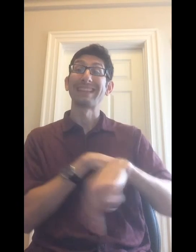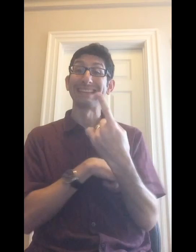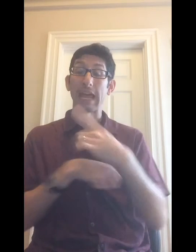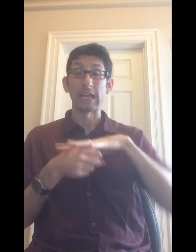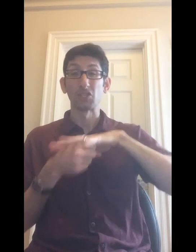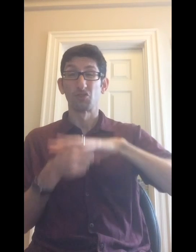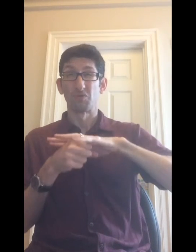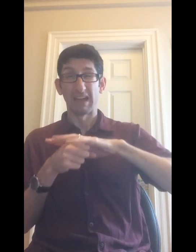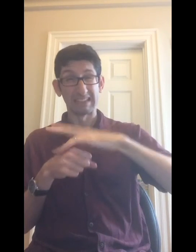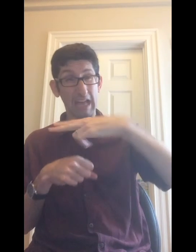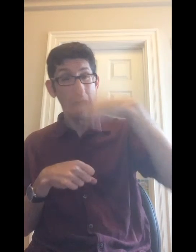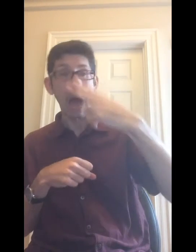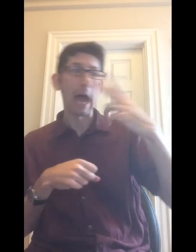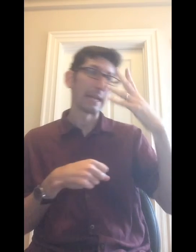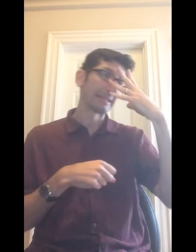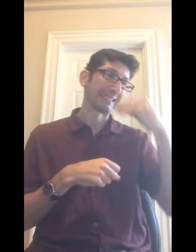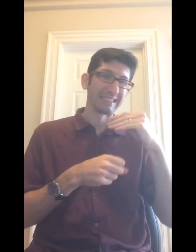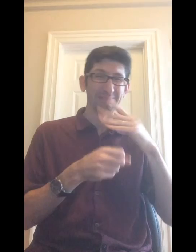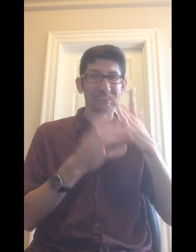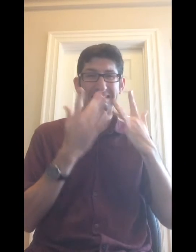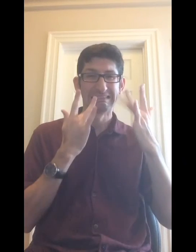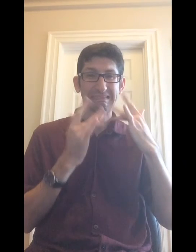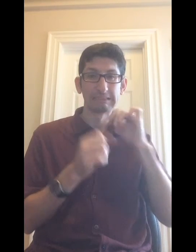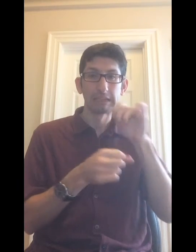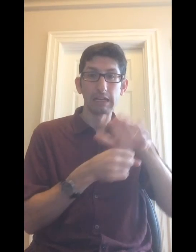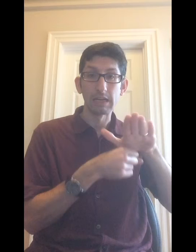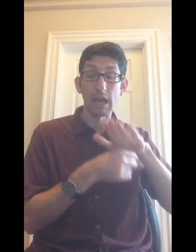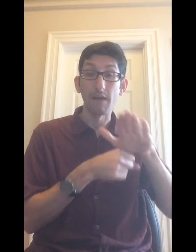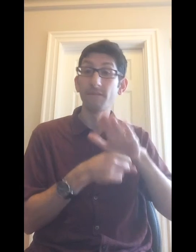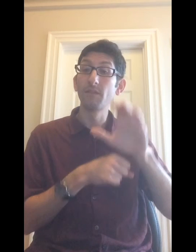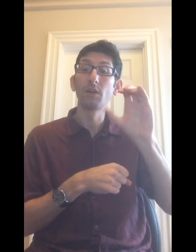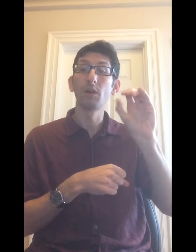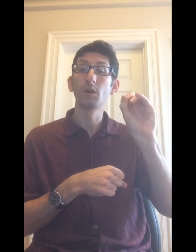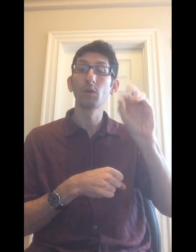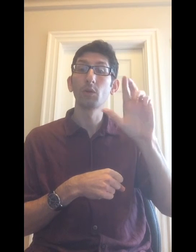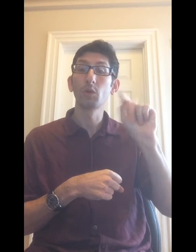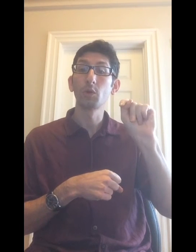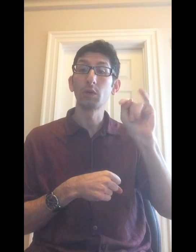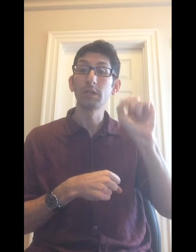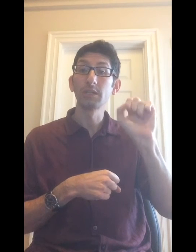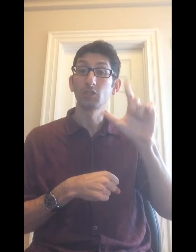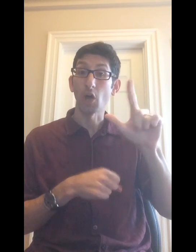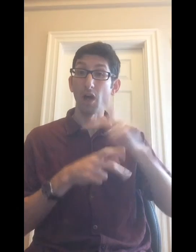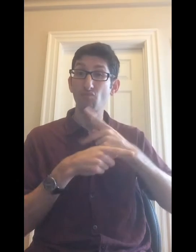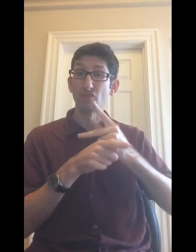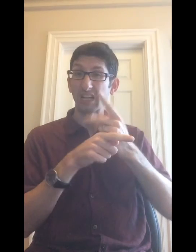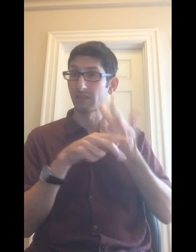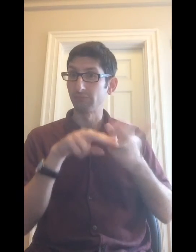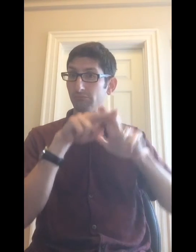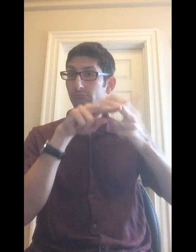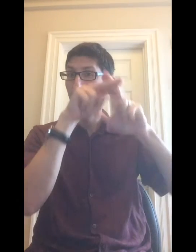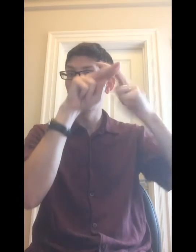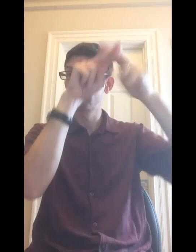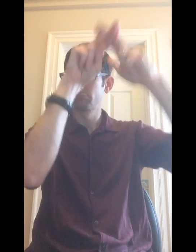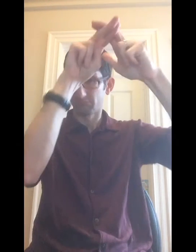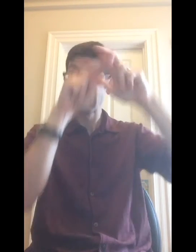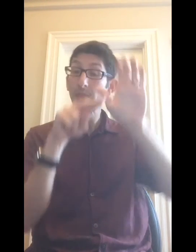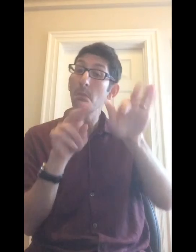sleep, that can often increase cortisol production. Cortisol is an important hormone. It's involved